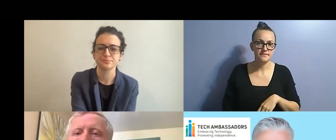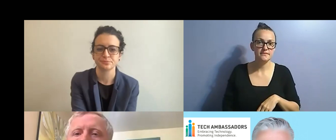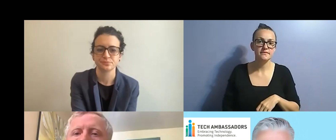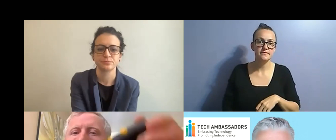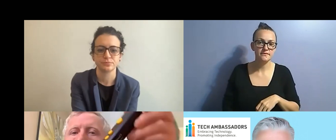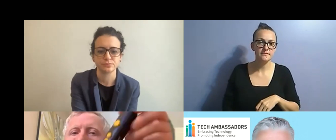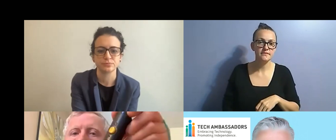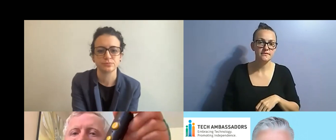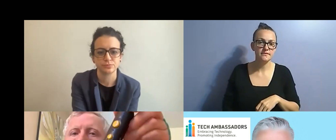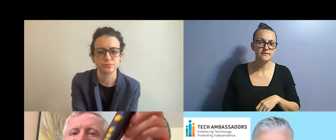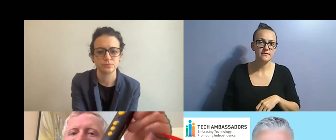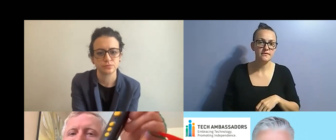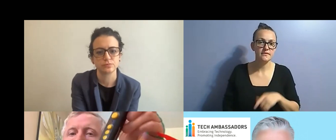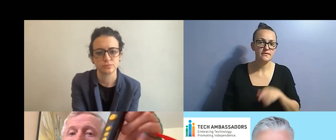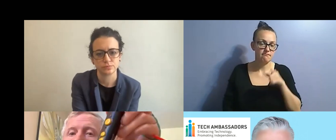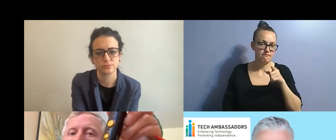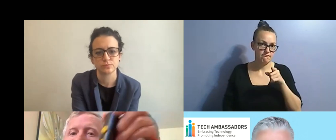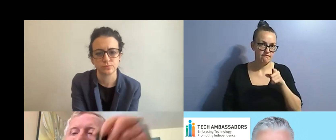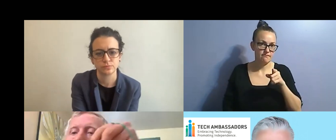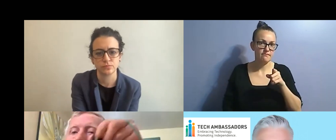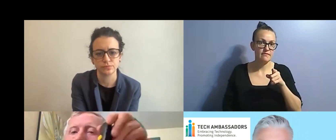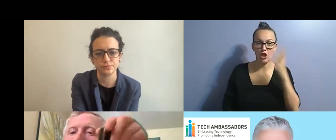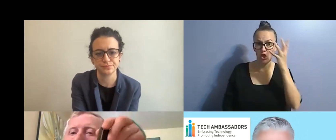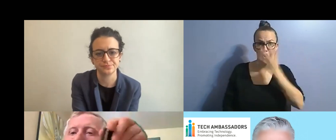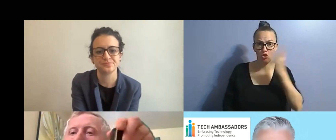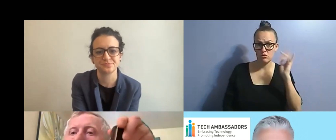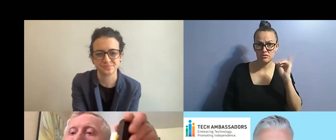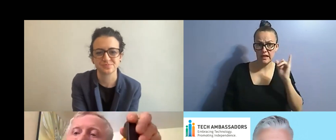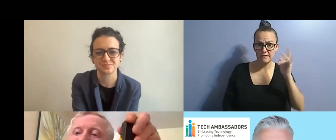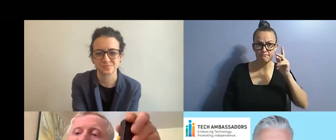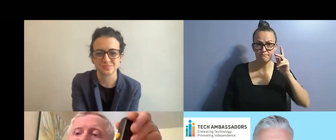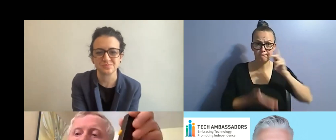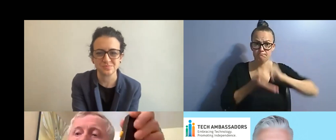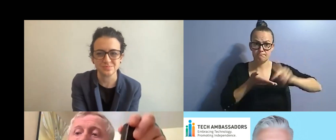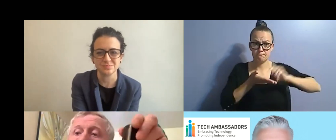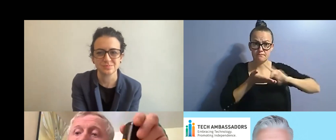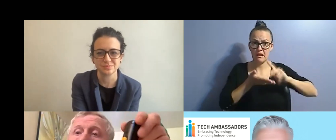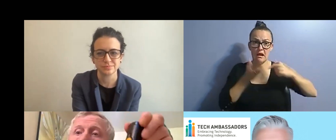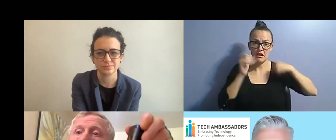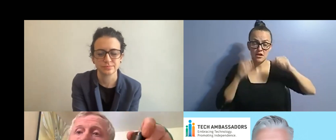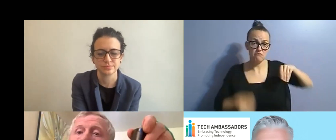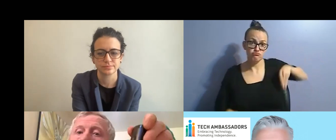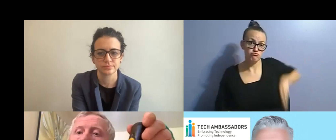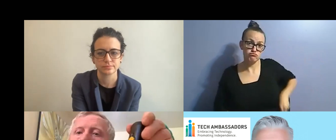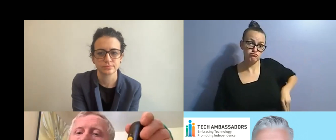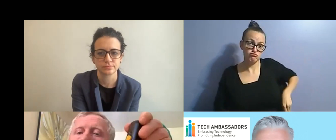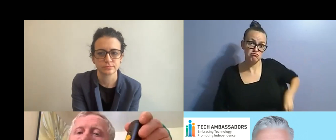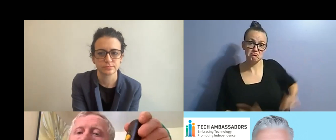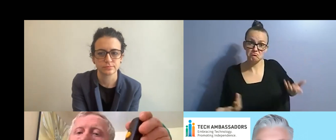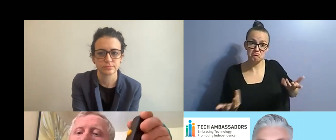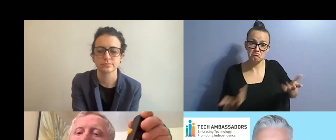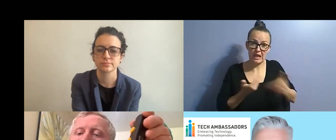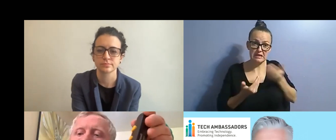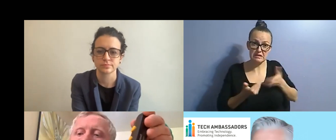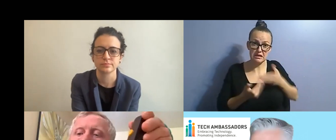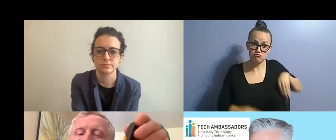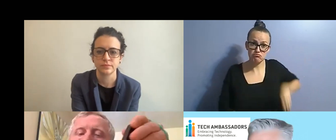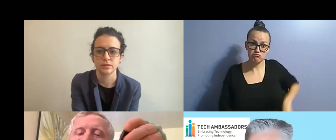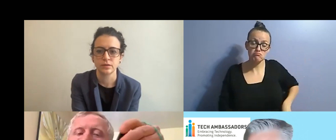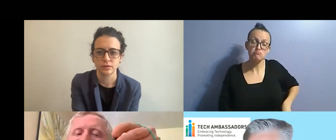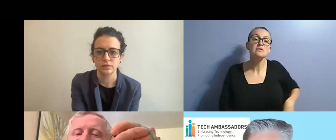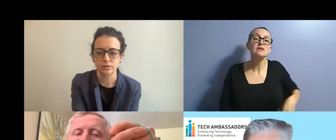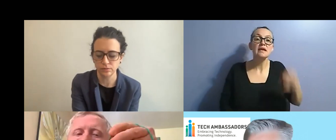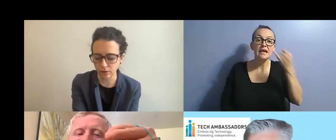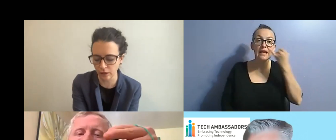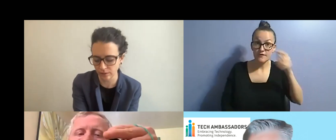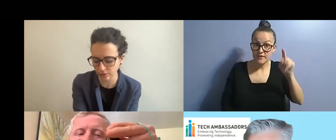like this, and so it looks like a pen I could put in my pocket. Nobody knows it's there. So when I need it,